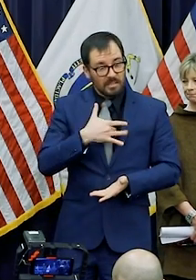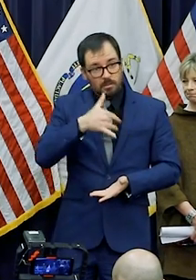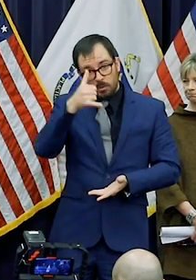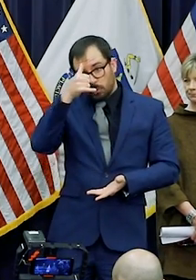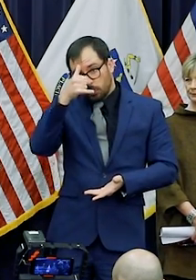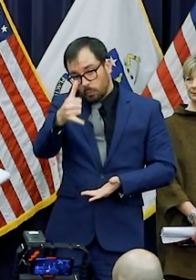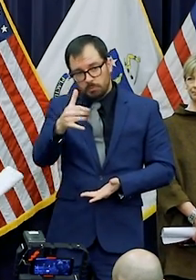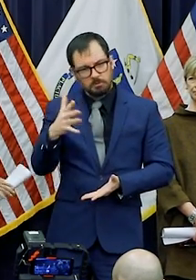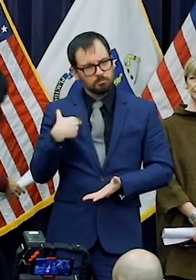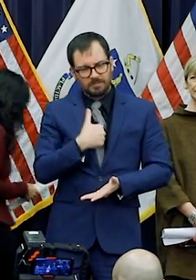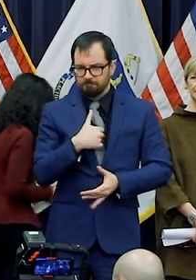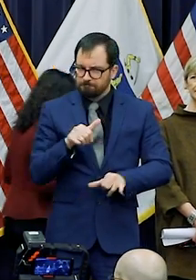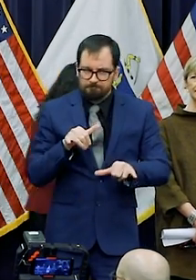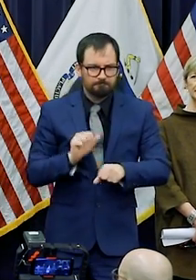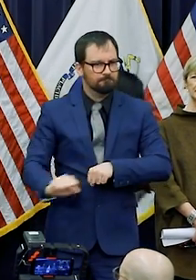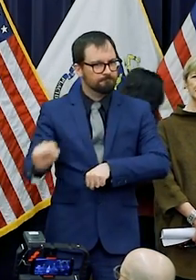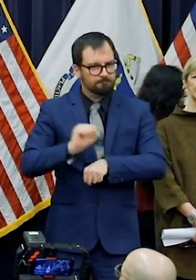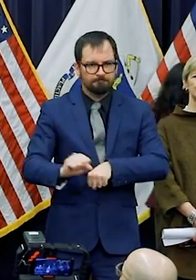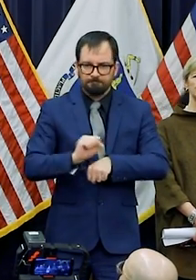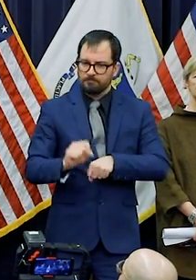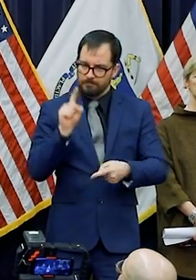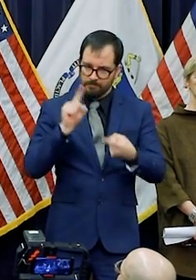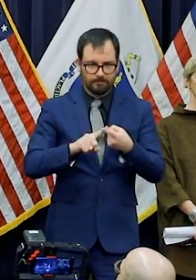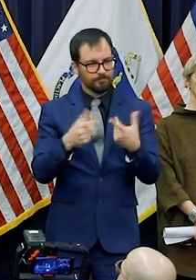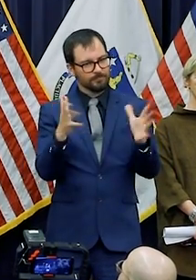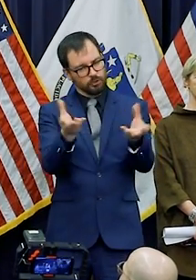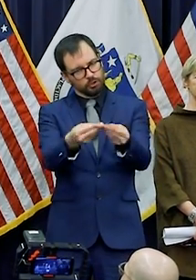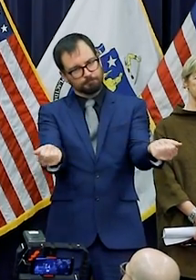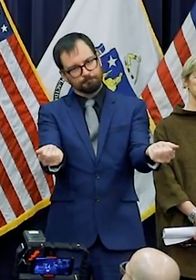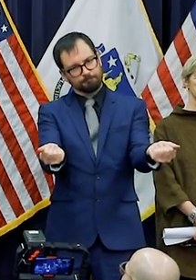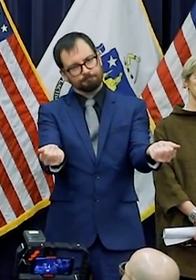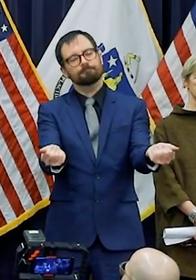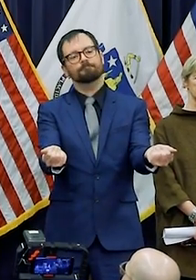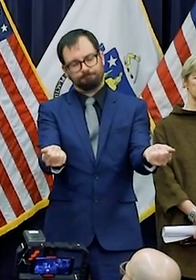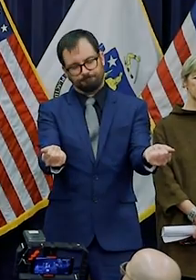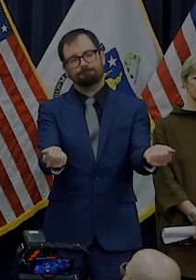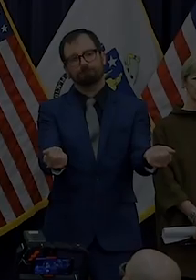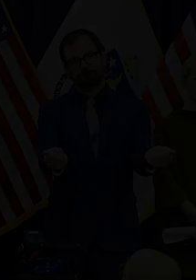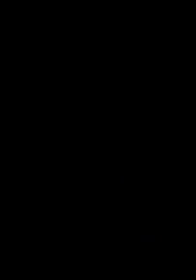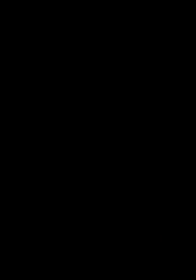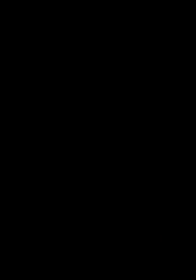Questions for any of us? Governor, do you have any ideas about the